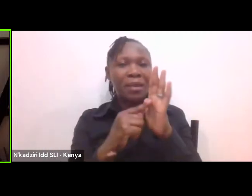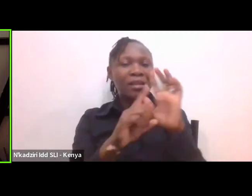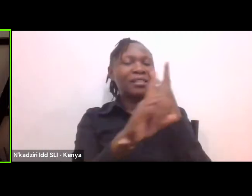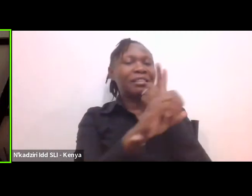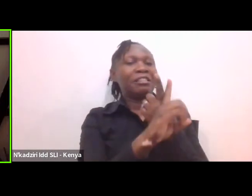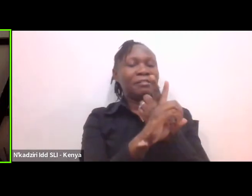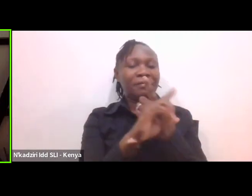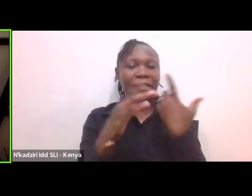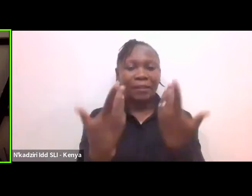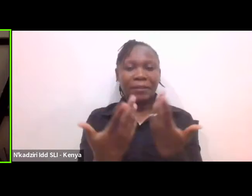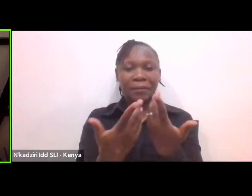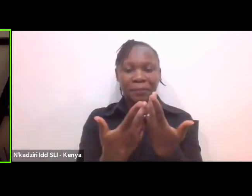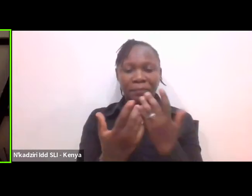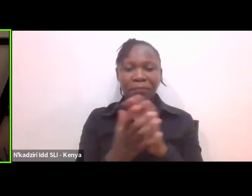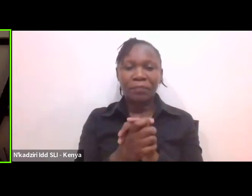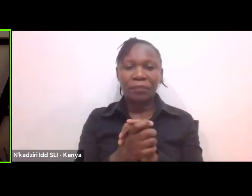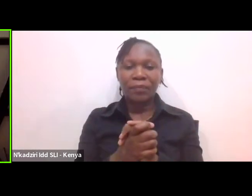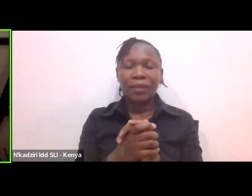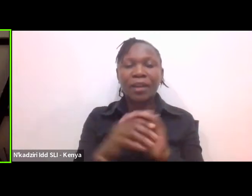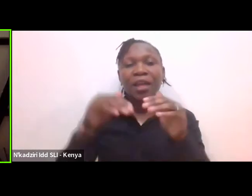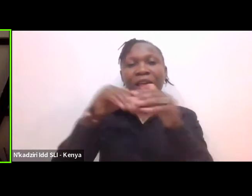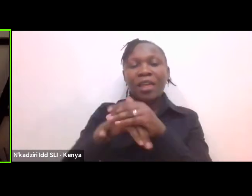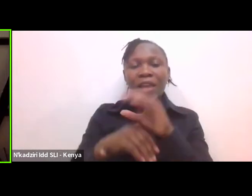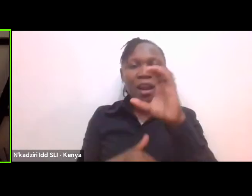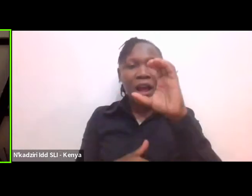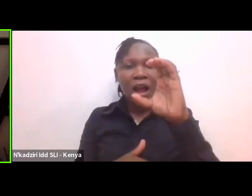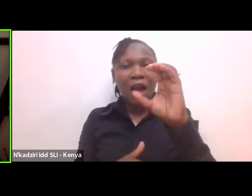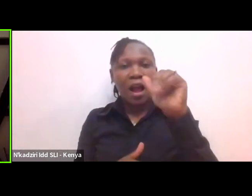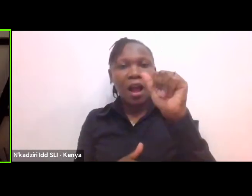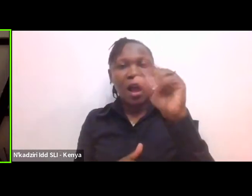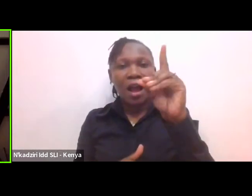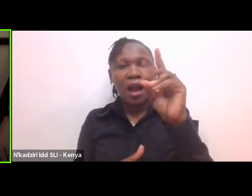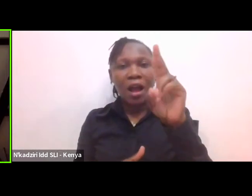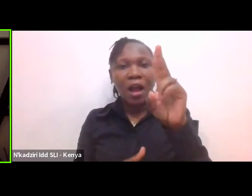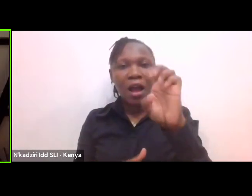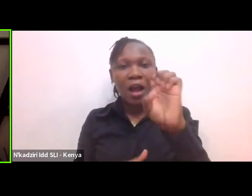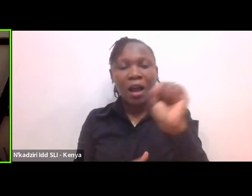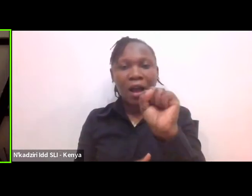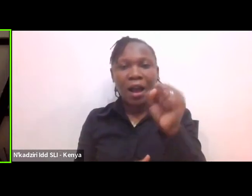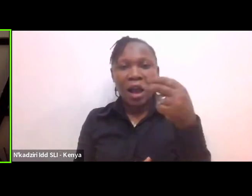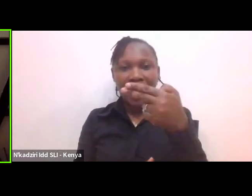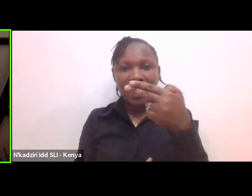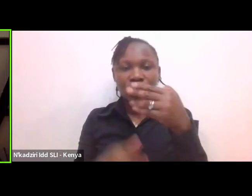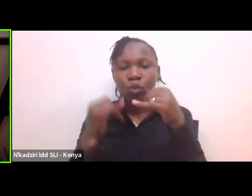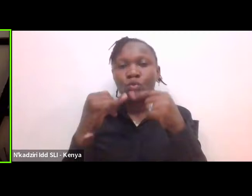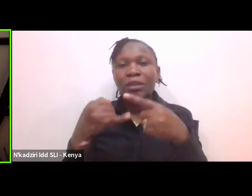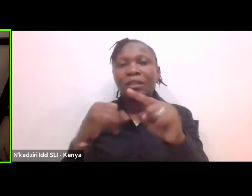At Cavendish, we try, at least internally, to adopt a vocabulary that